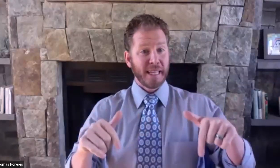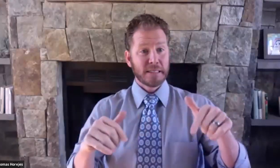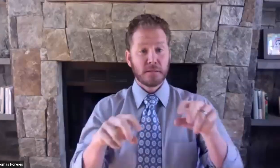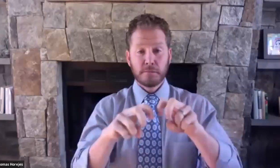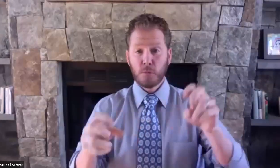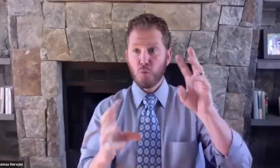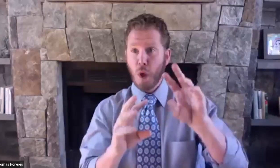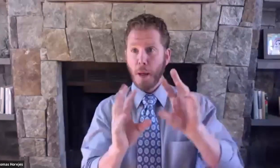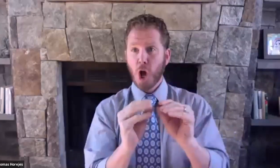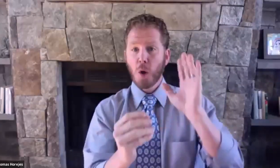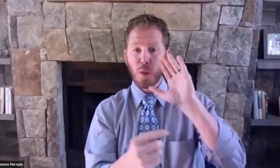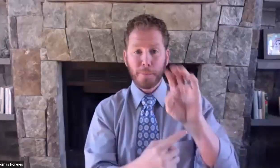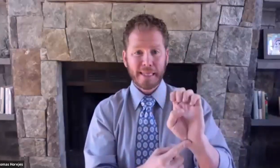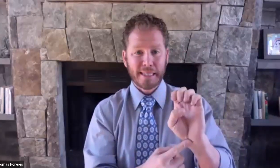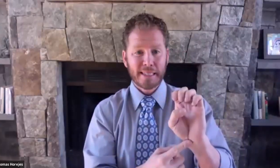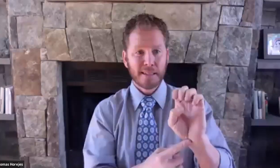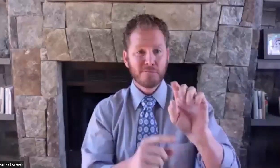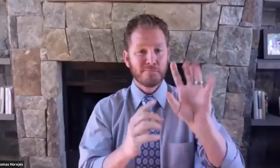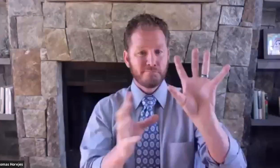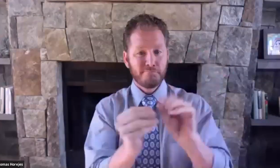from today, to improve those services.